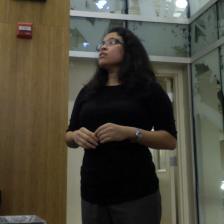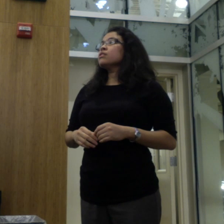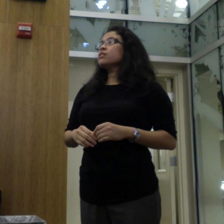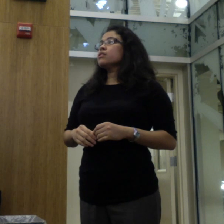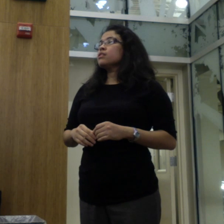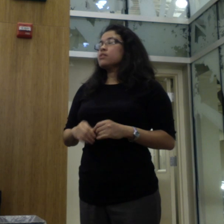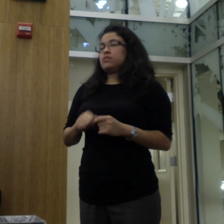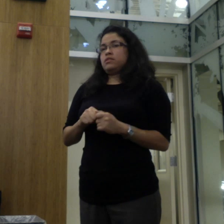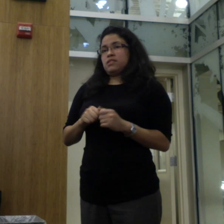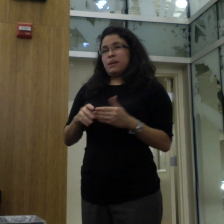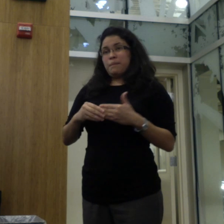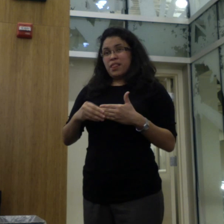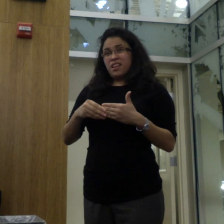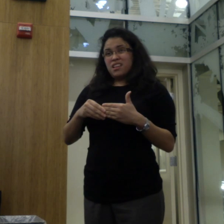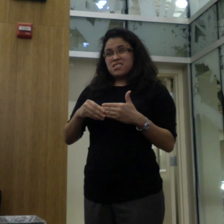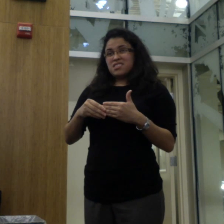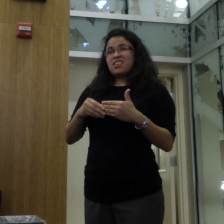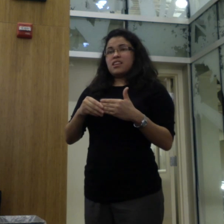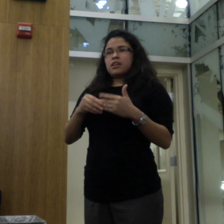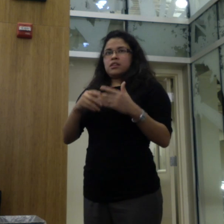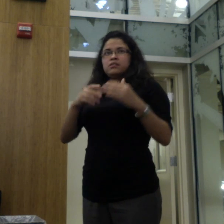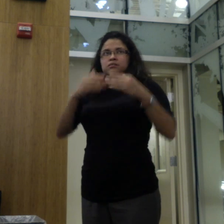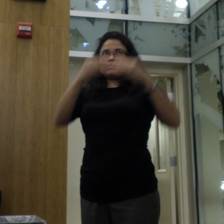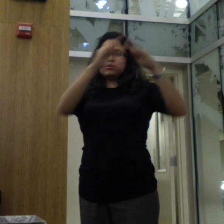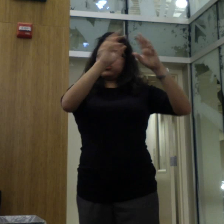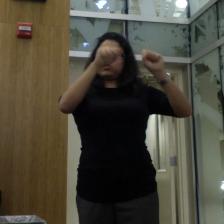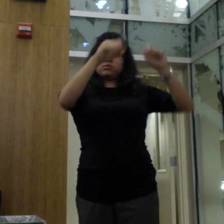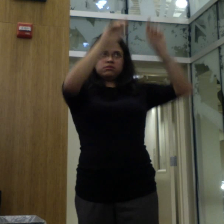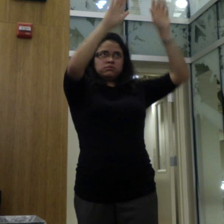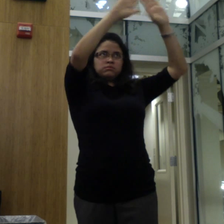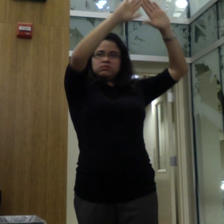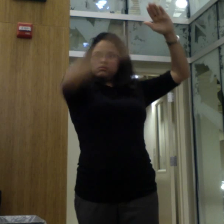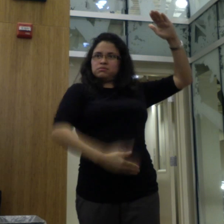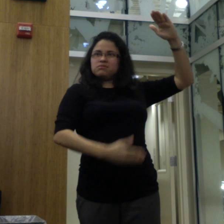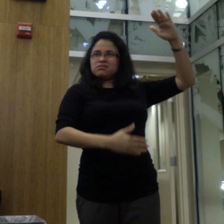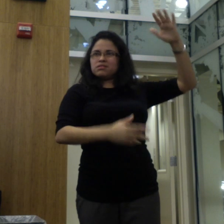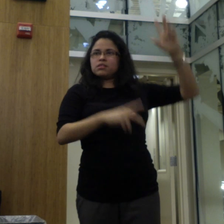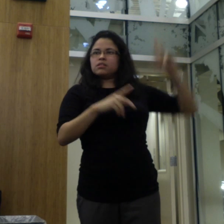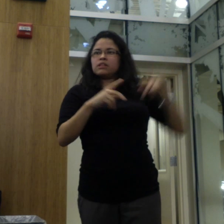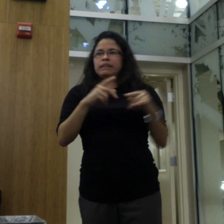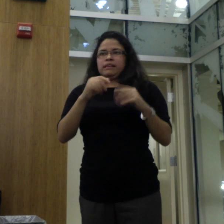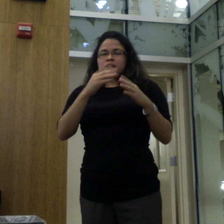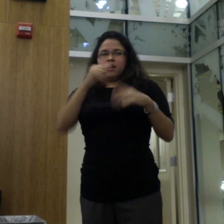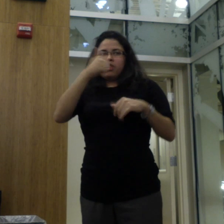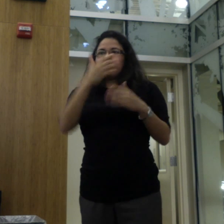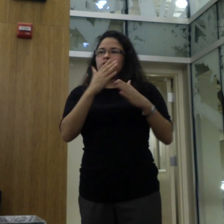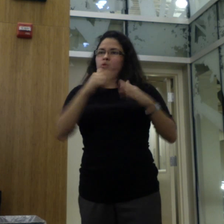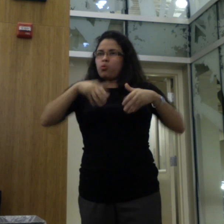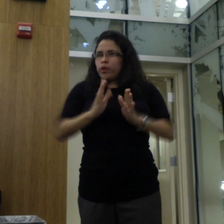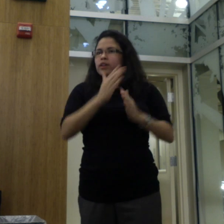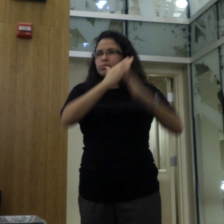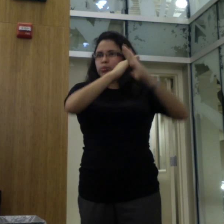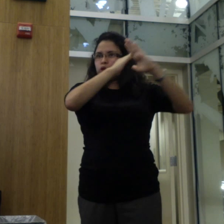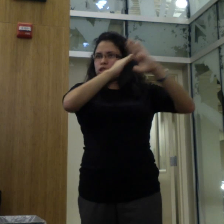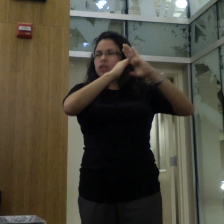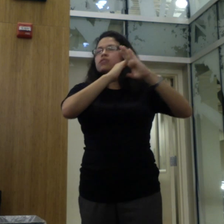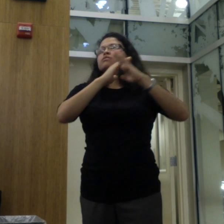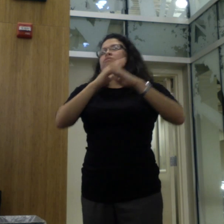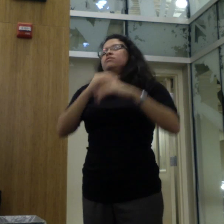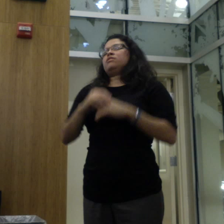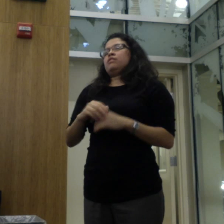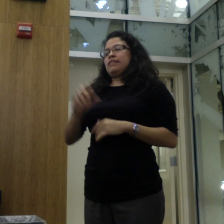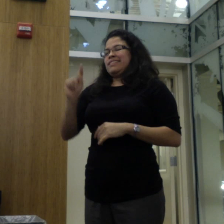Spare plastic that you can drape over the walls, duct tape, two good things to have on hand, maybe